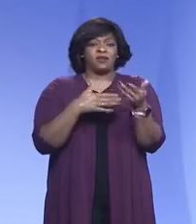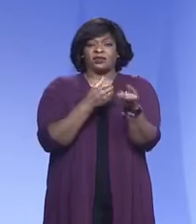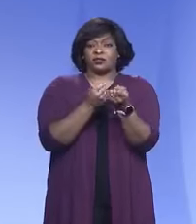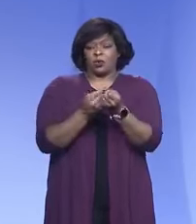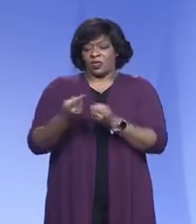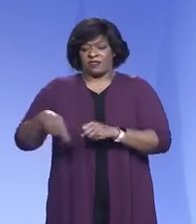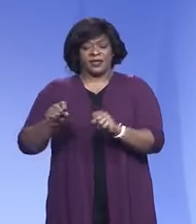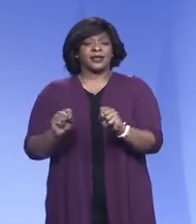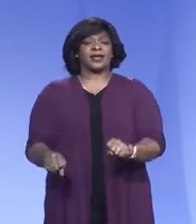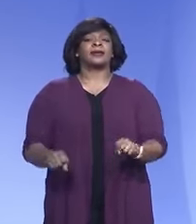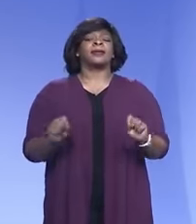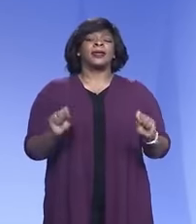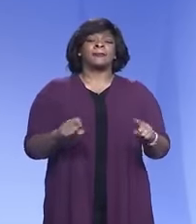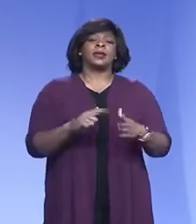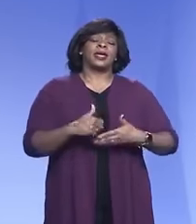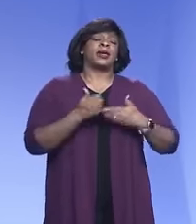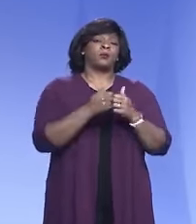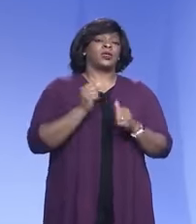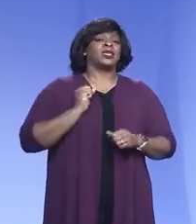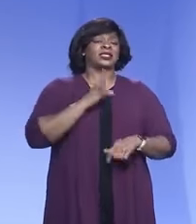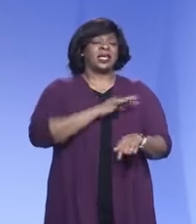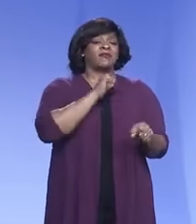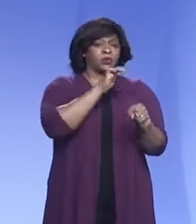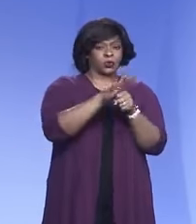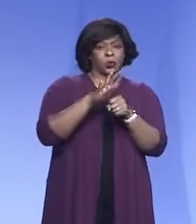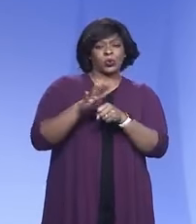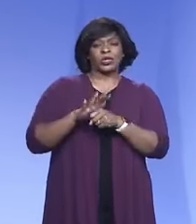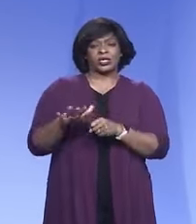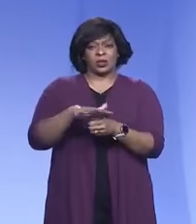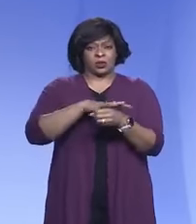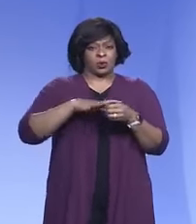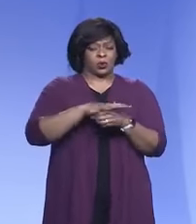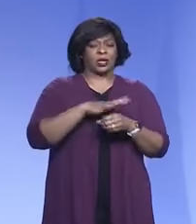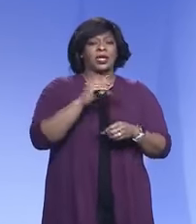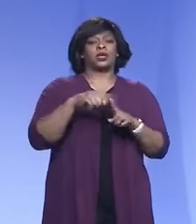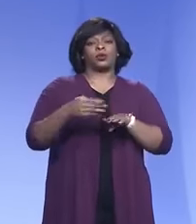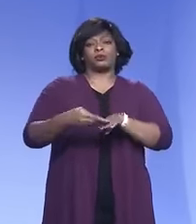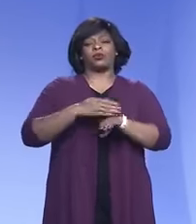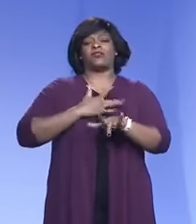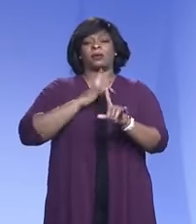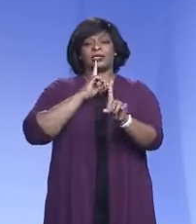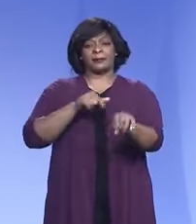they can to be able to help with the staffing shortages locally and to improve our